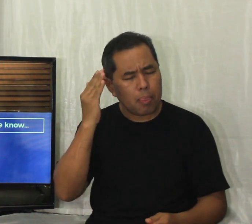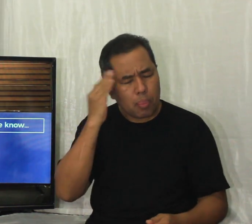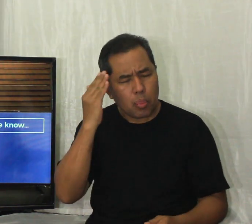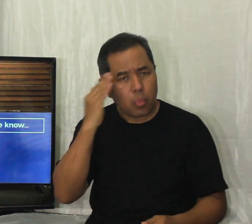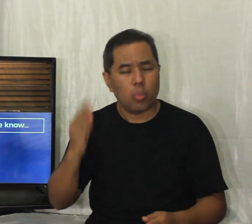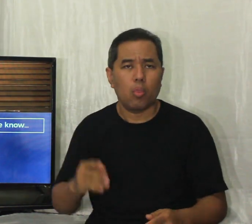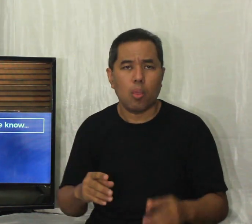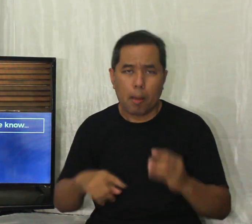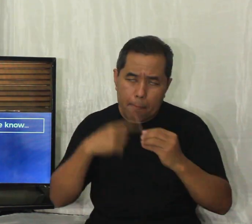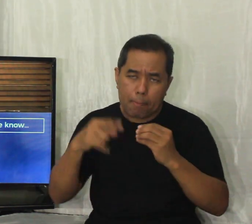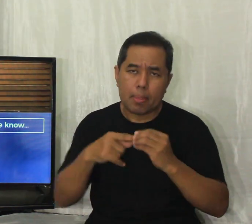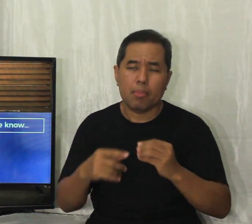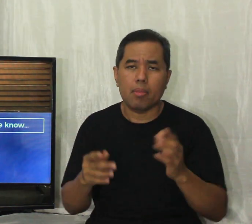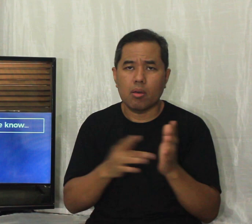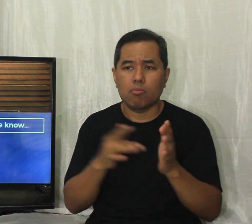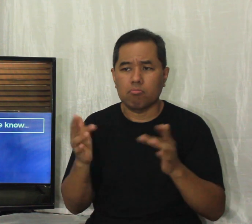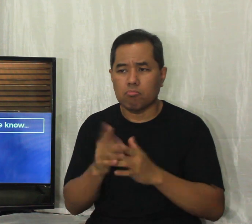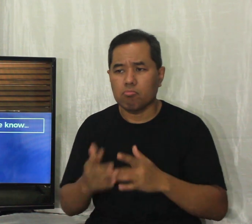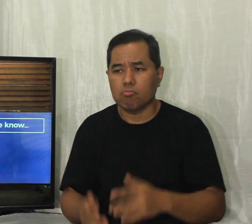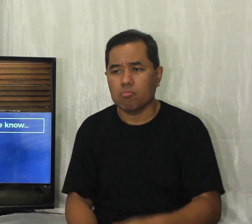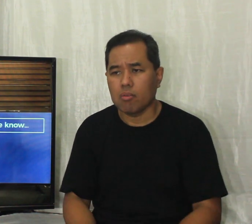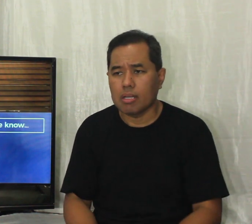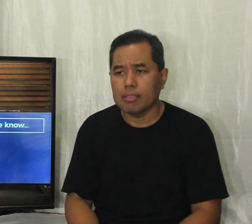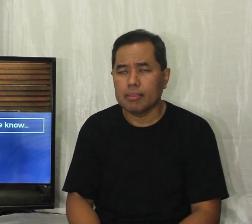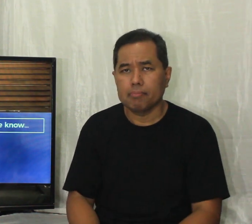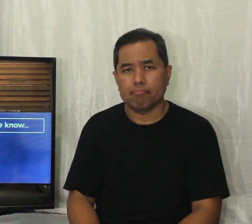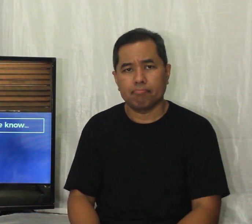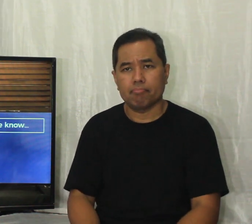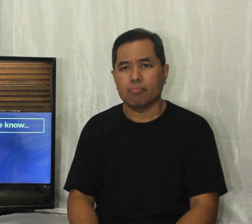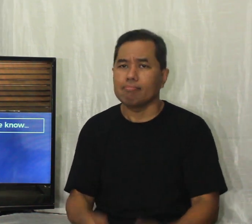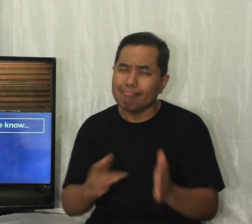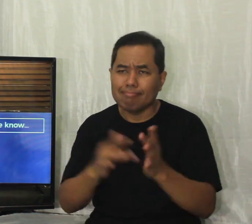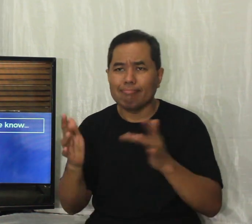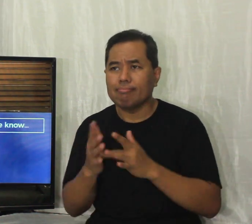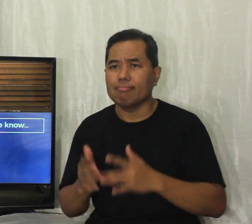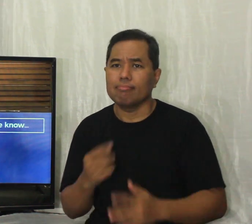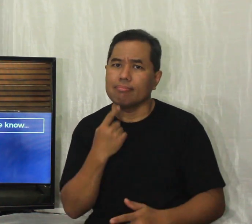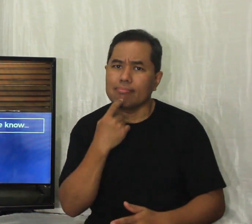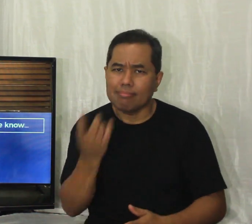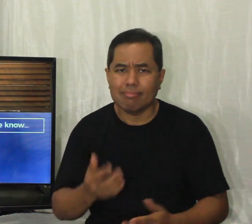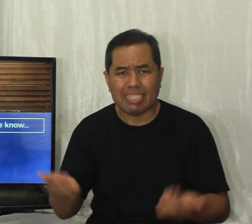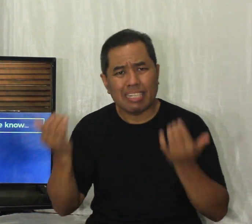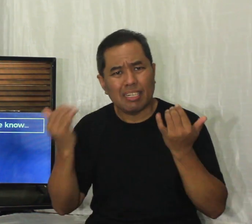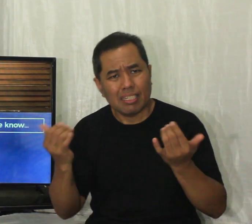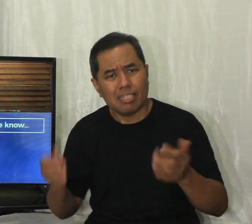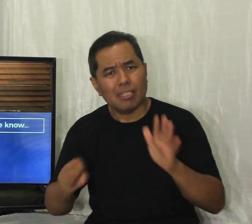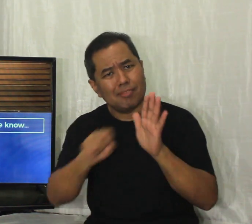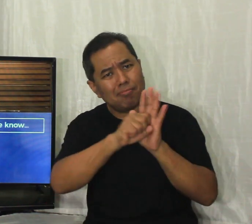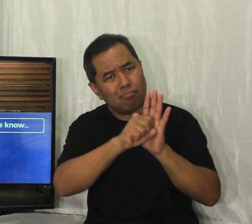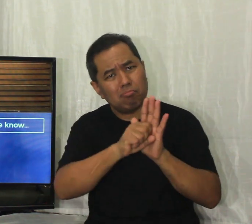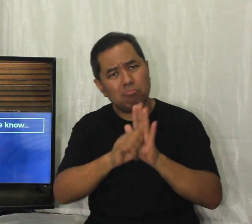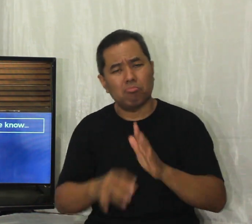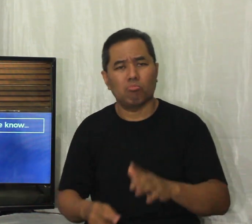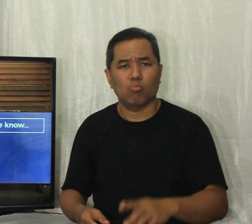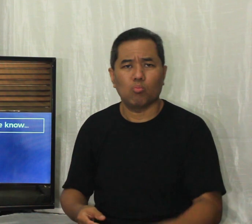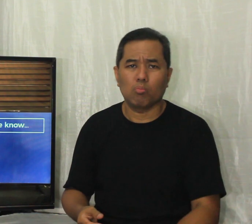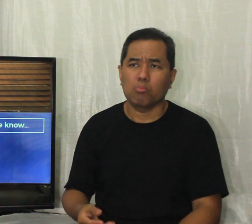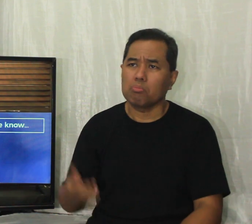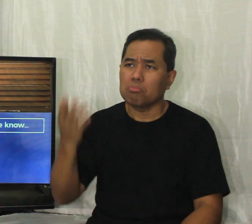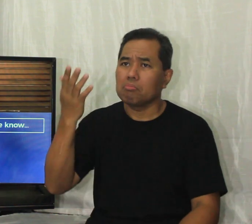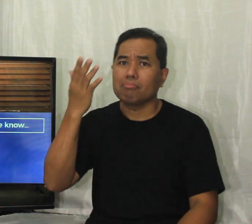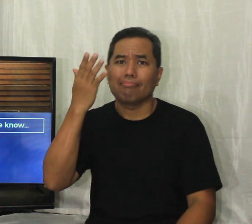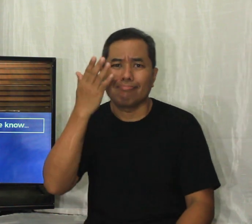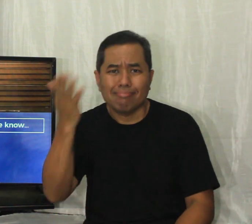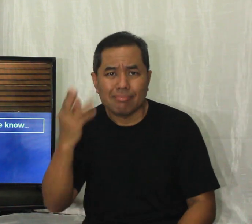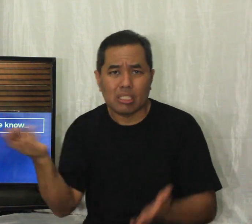Jesus predicted it. He said that these are the signs that my return will be soon.